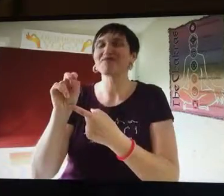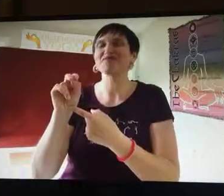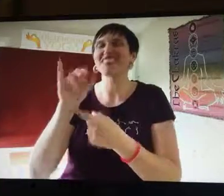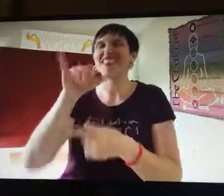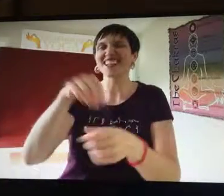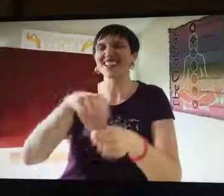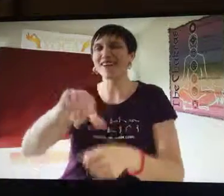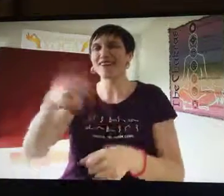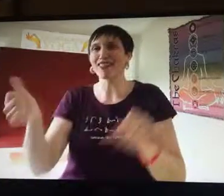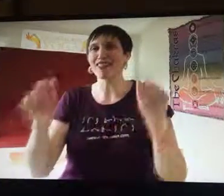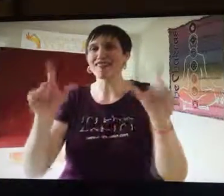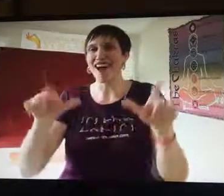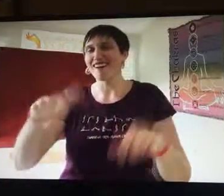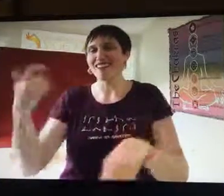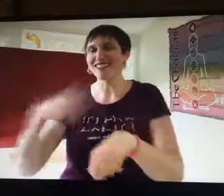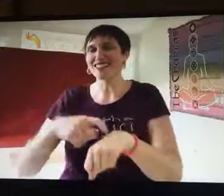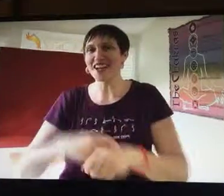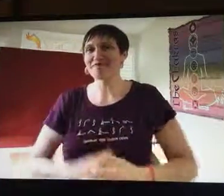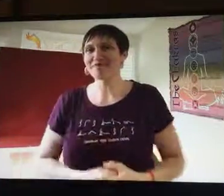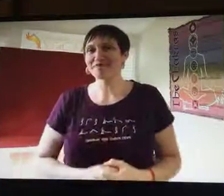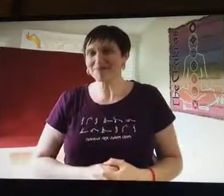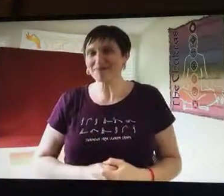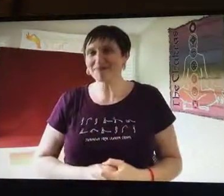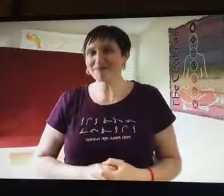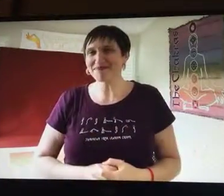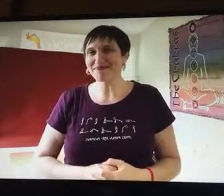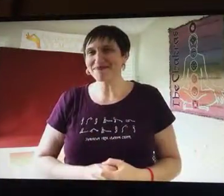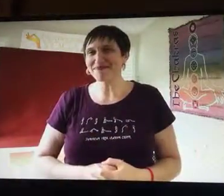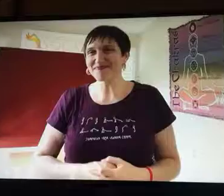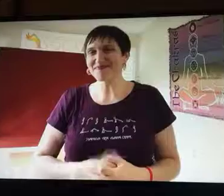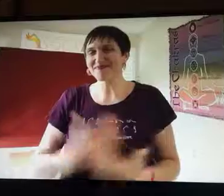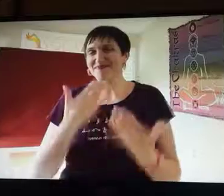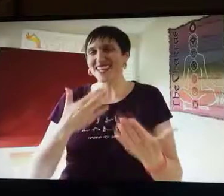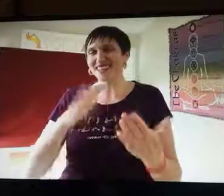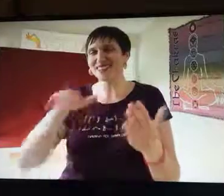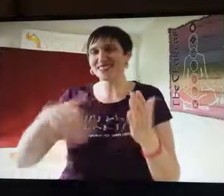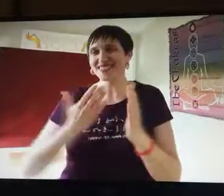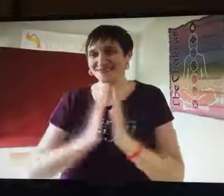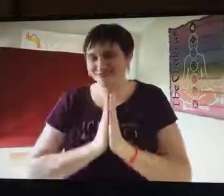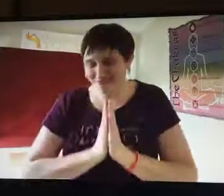That sign for meditation, that's for another vlog another time. Thank you.